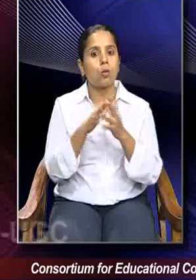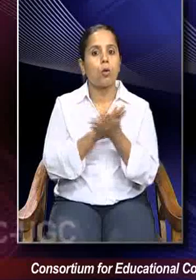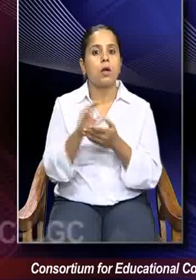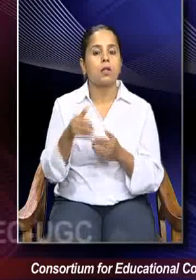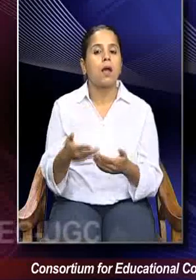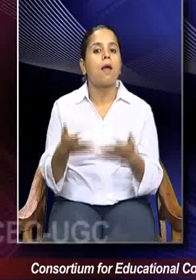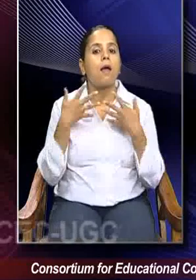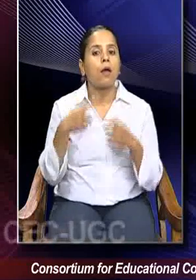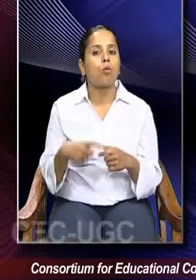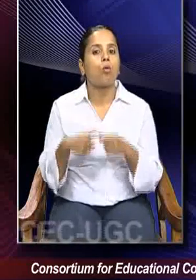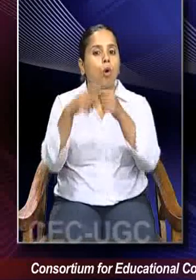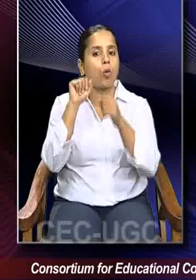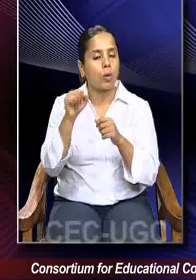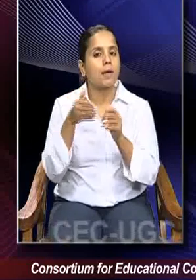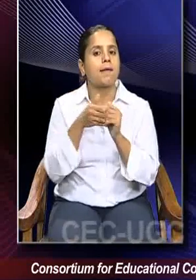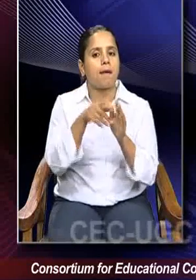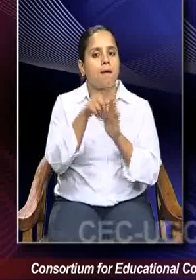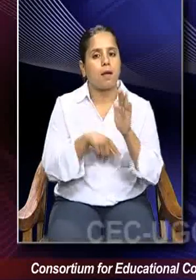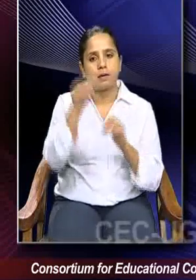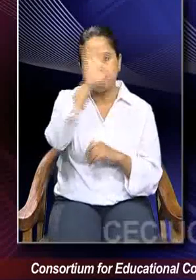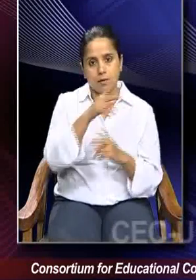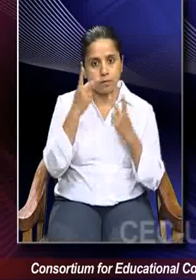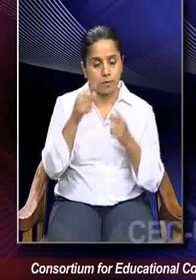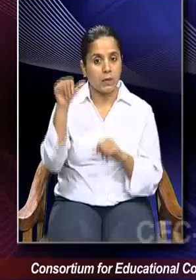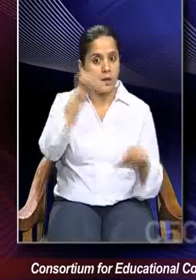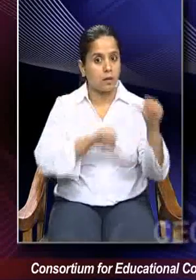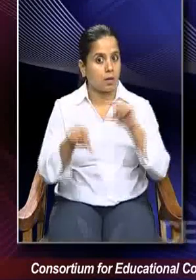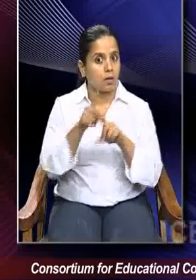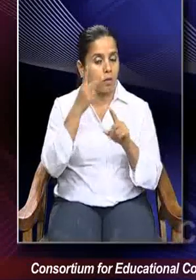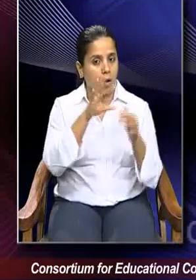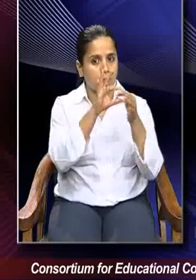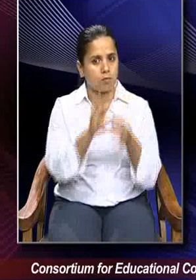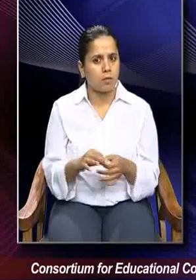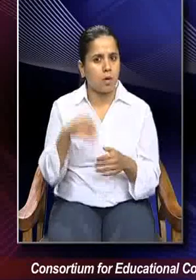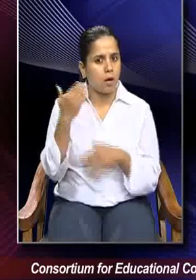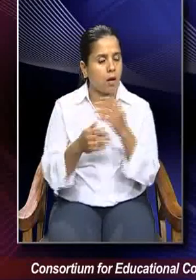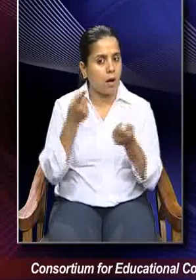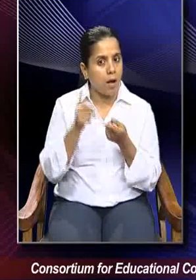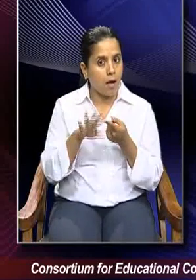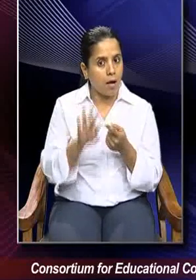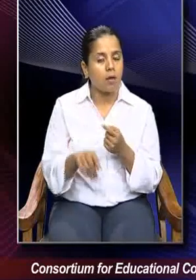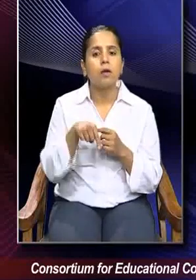quality guideline levels in India. Scientists have also linked persistent exposure of PM